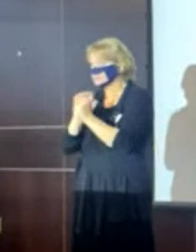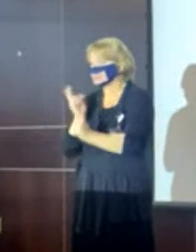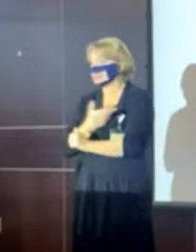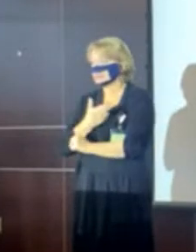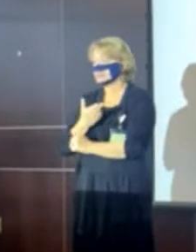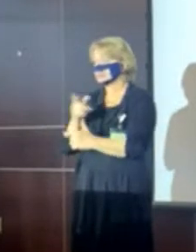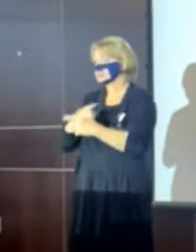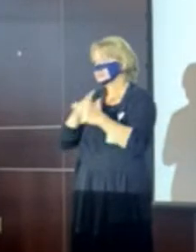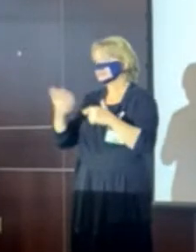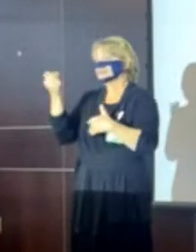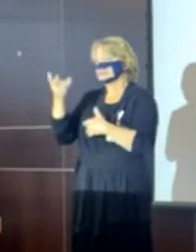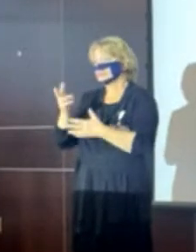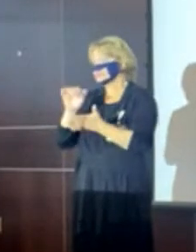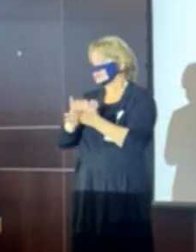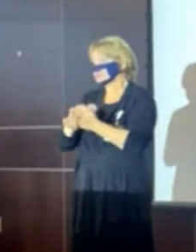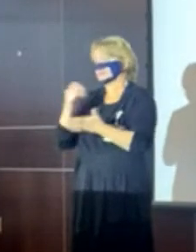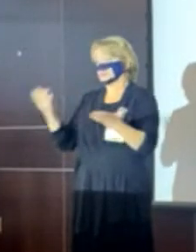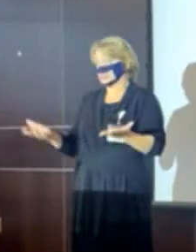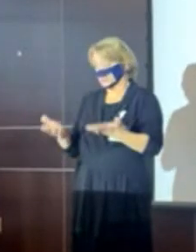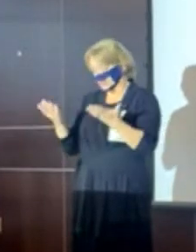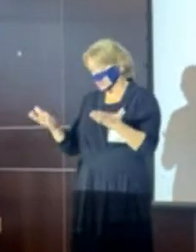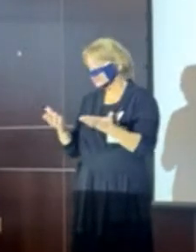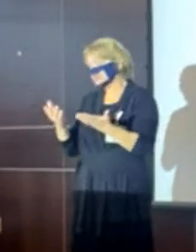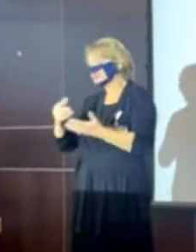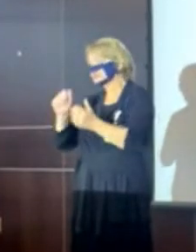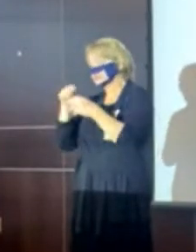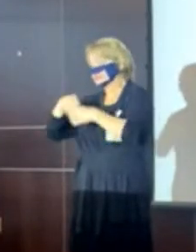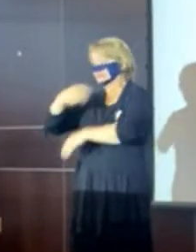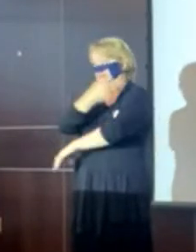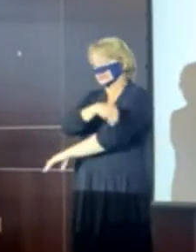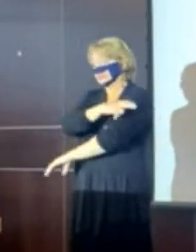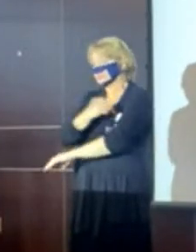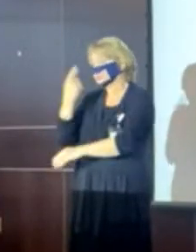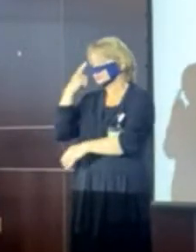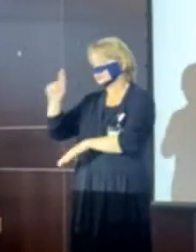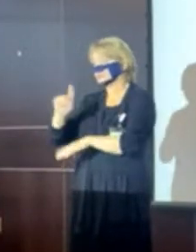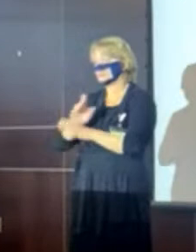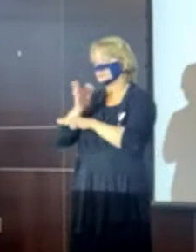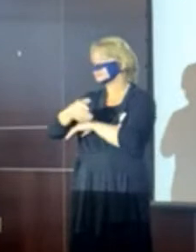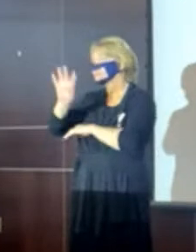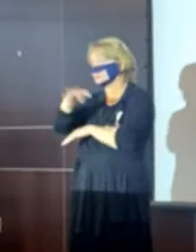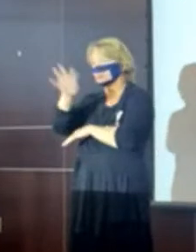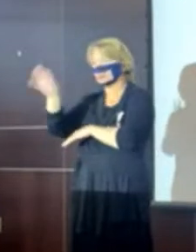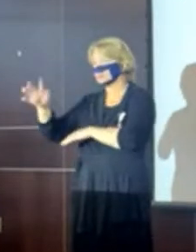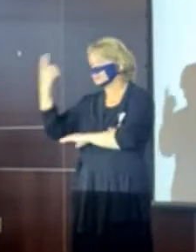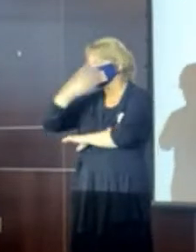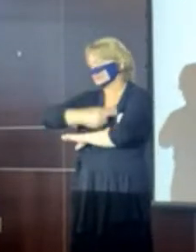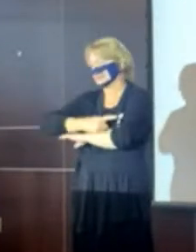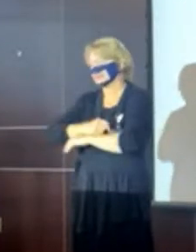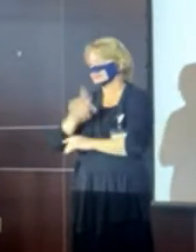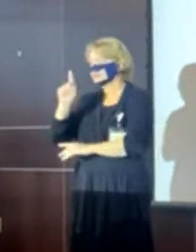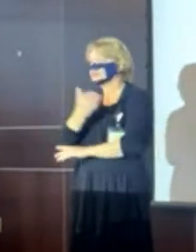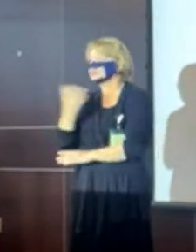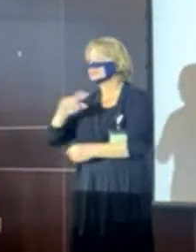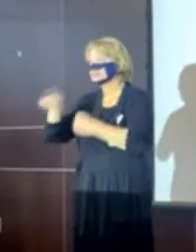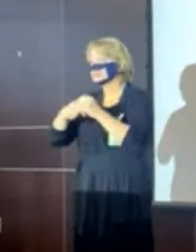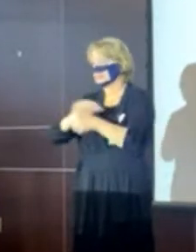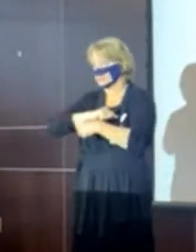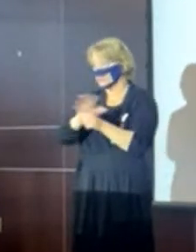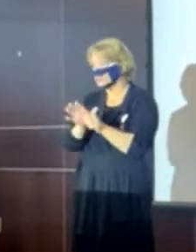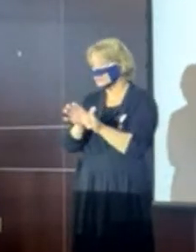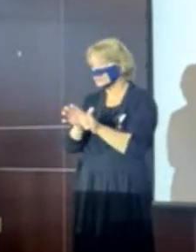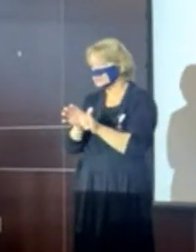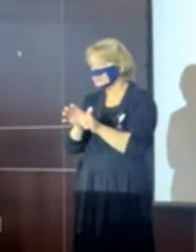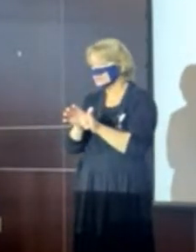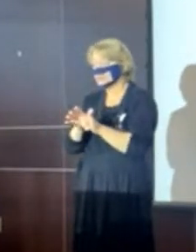are a couple that have been over 44 days. And so it really is, it's one thing I say about COVID, it is so very